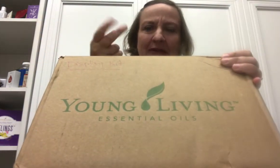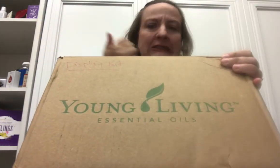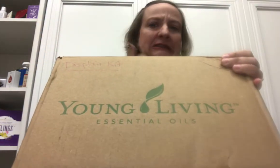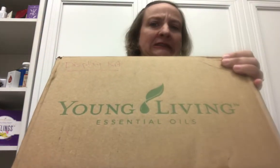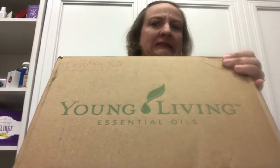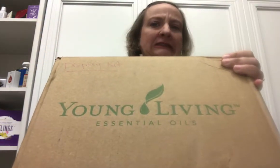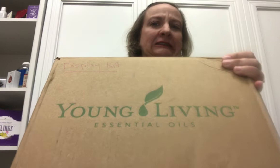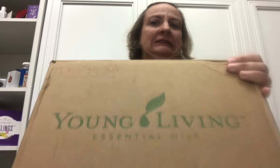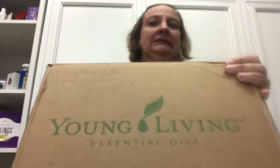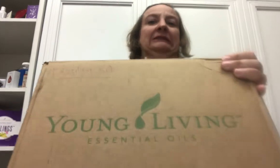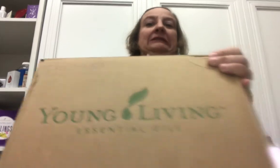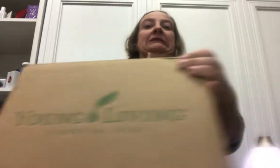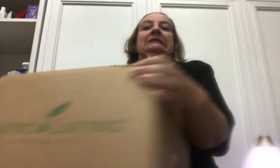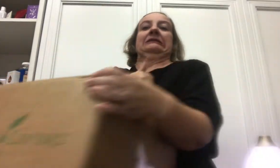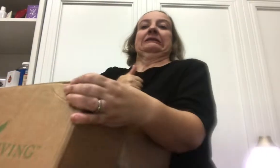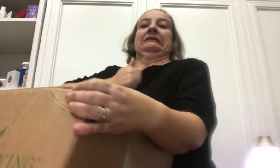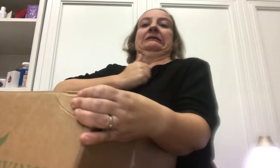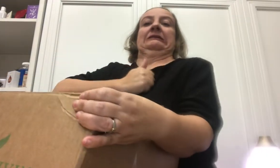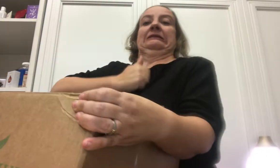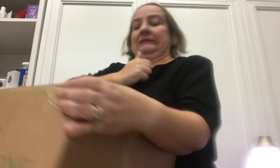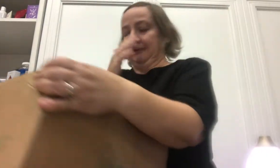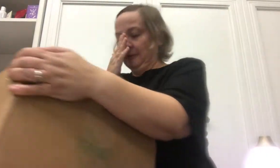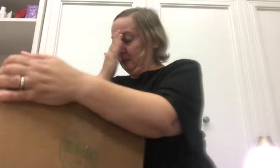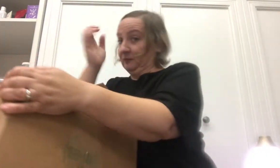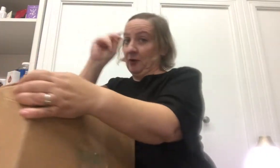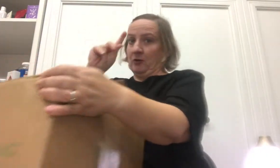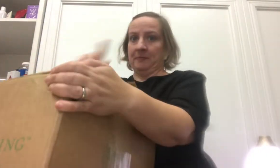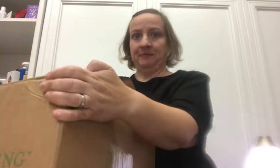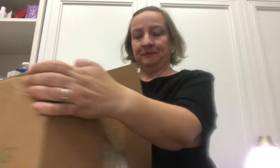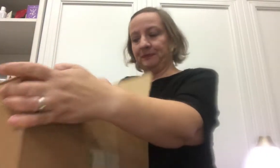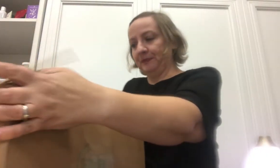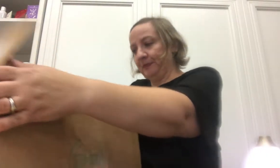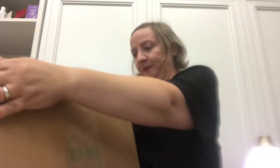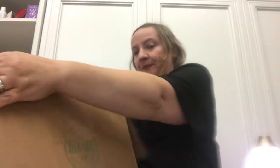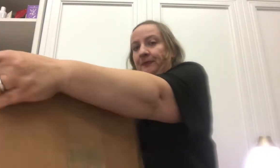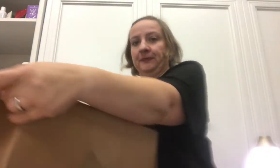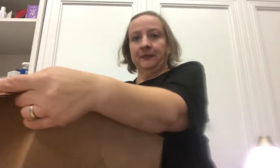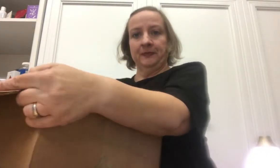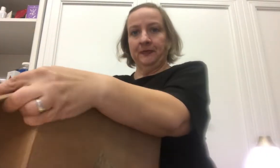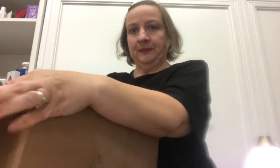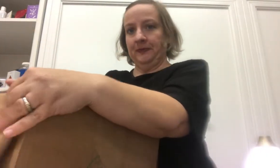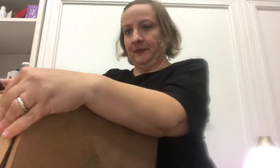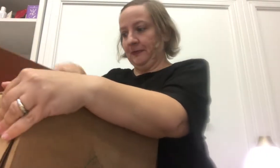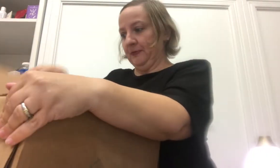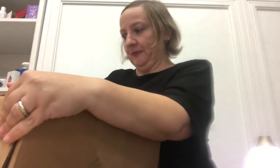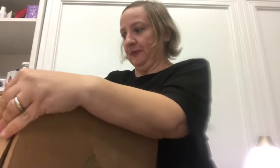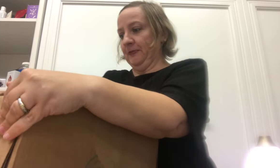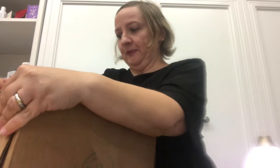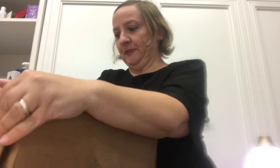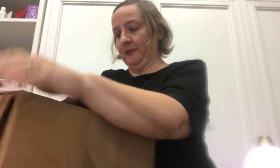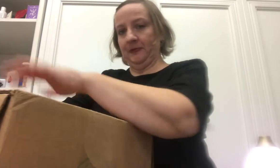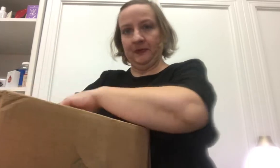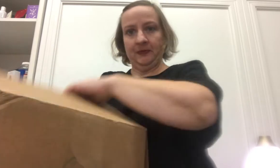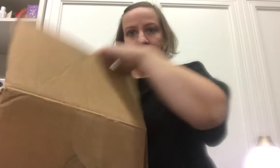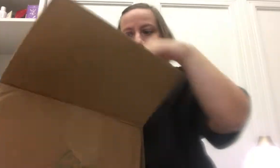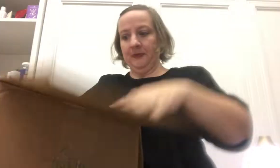I'm wondering if my video is giving you a mirrored image. If it is, I'm really sorry if that's coming across backwards.